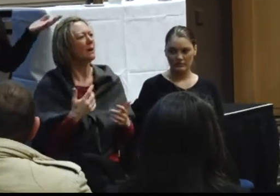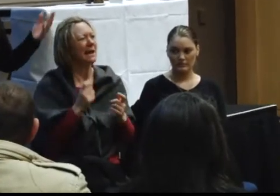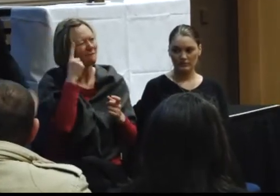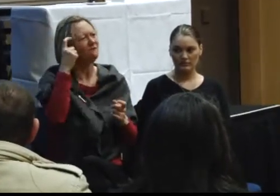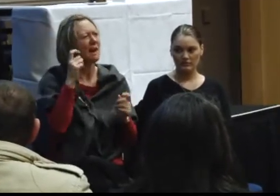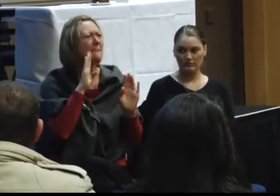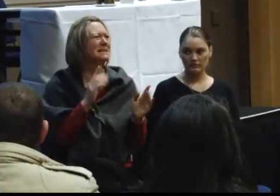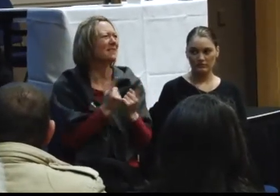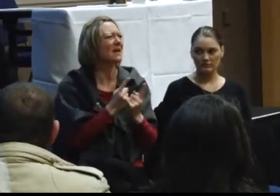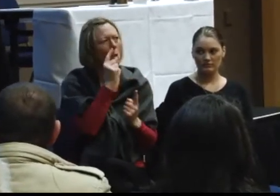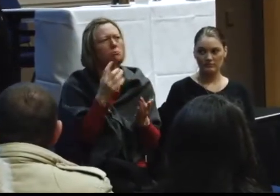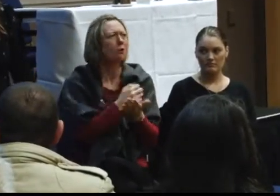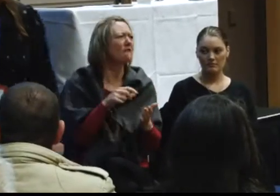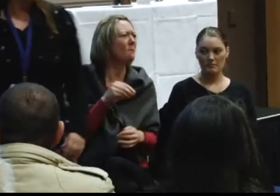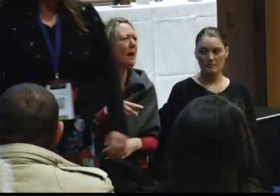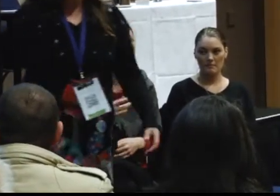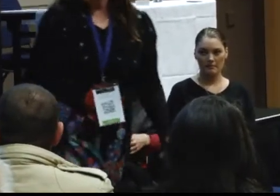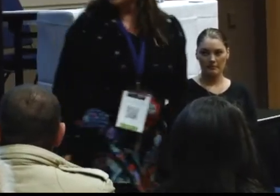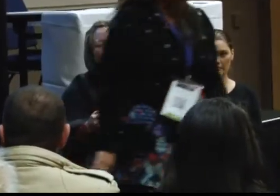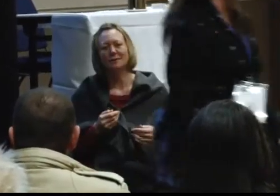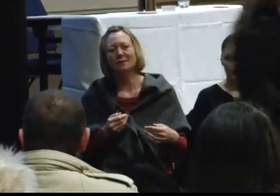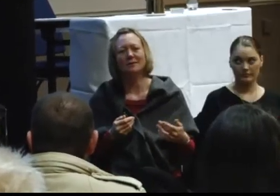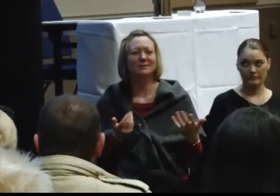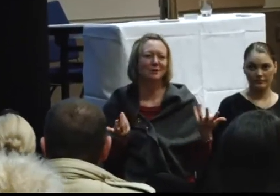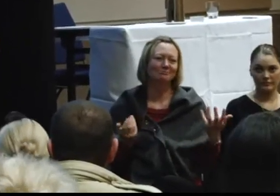and yeah. So it does.